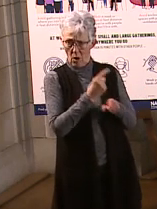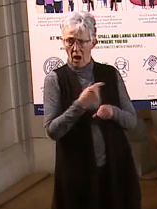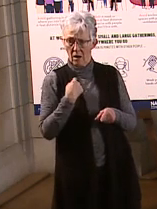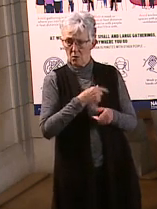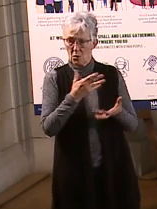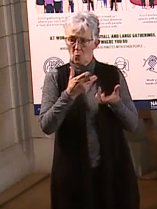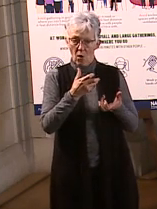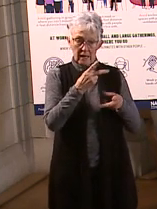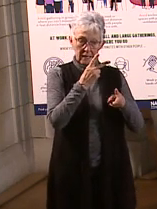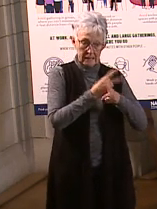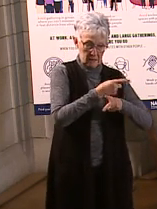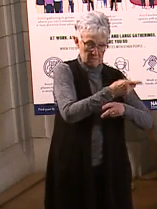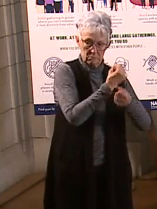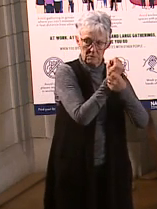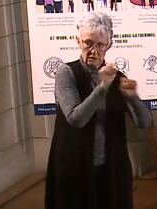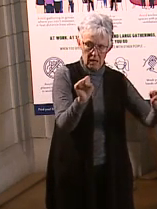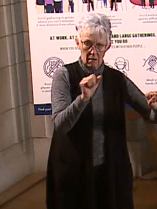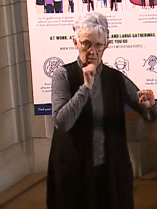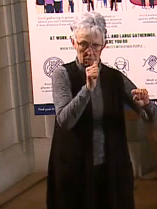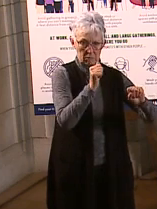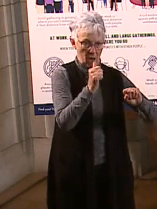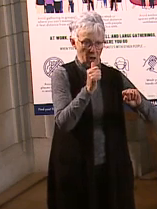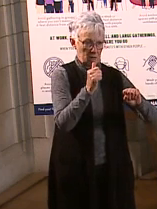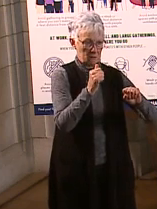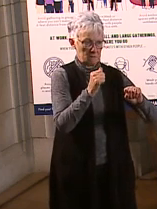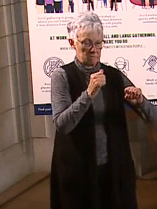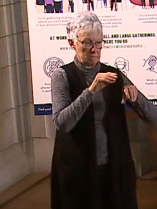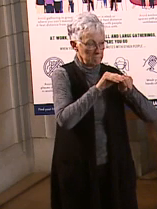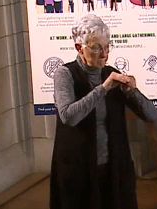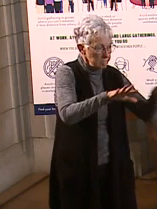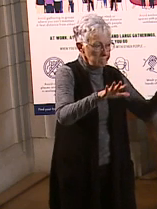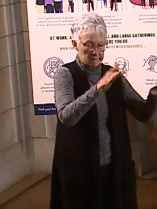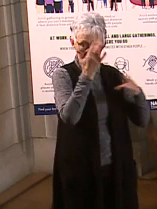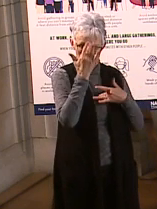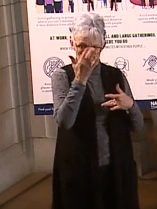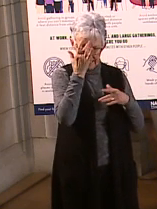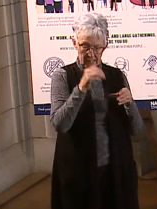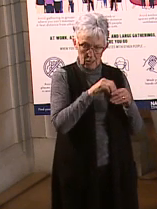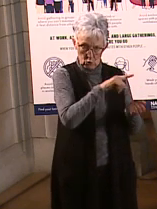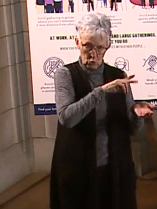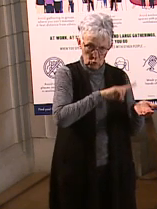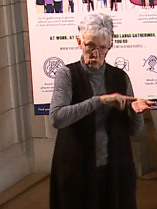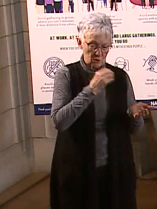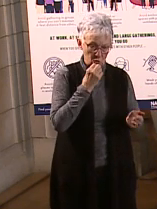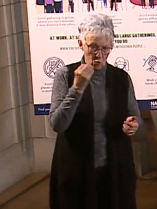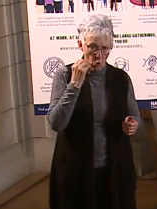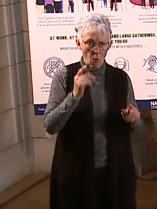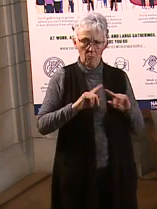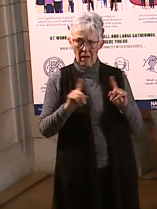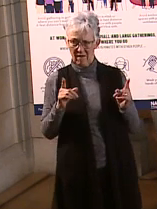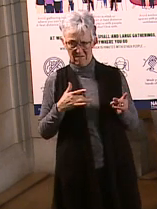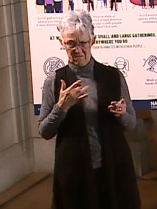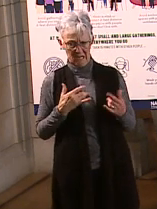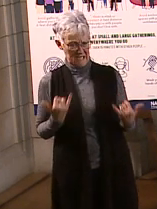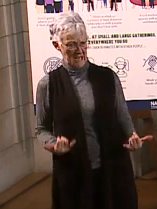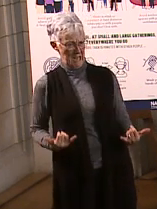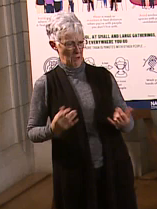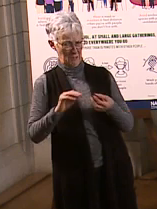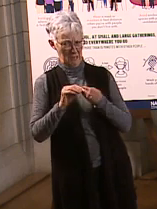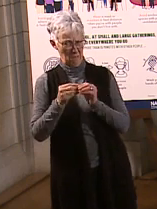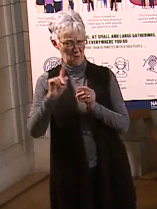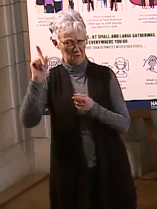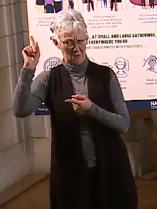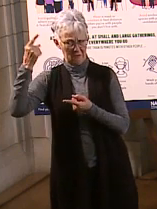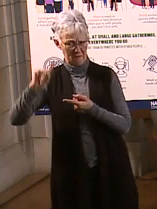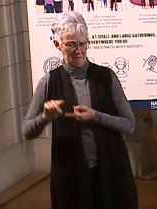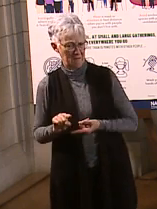but with high levels of vaccination by both staff and residents, we believe these facilities can start allowing visitations, and that's important to their overall